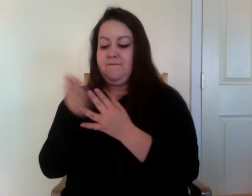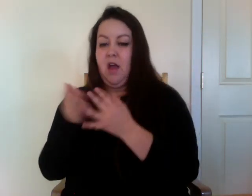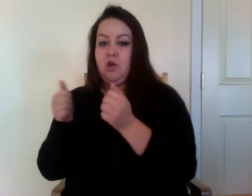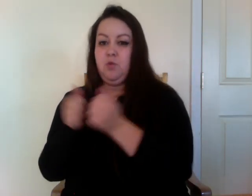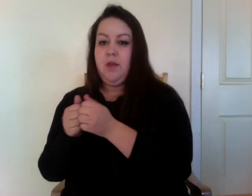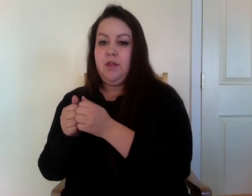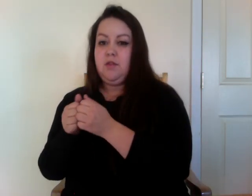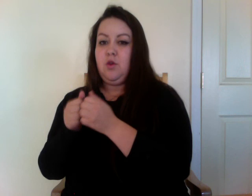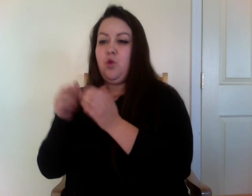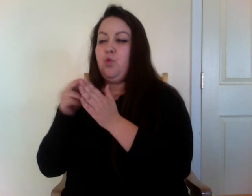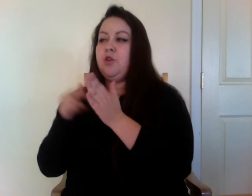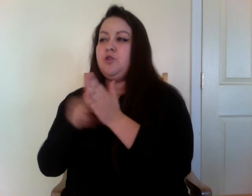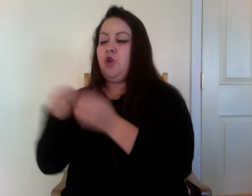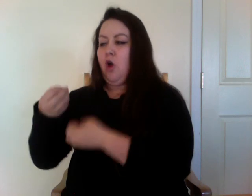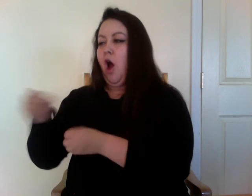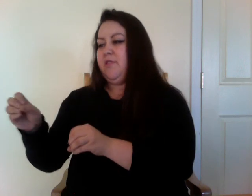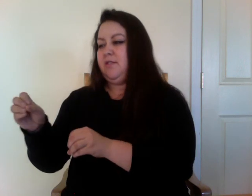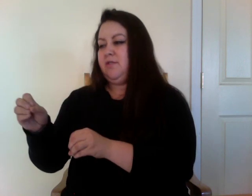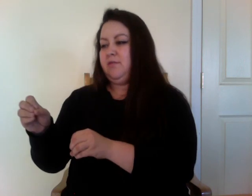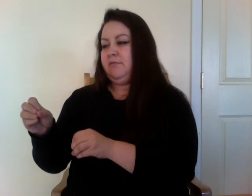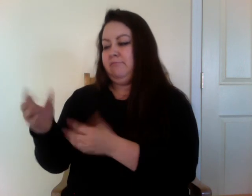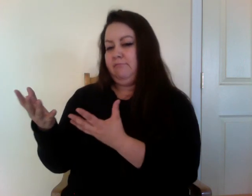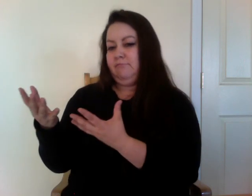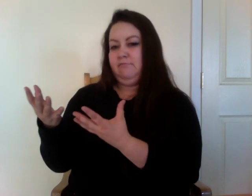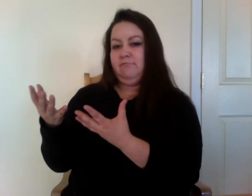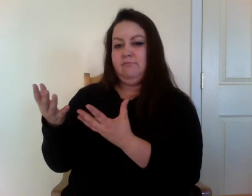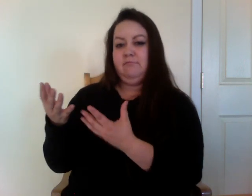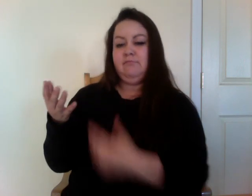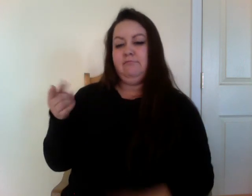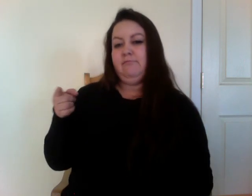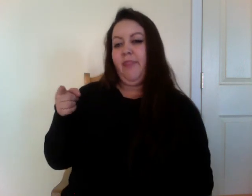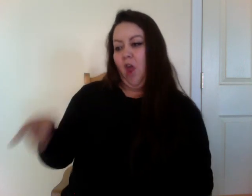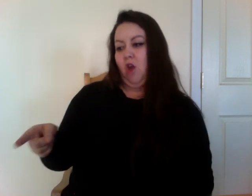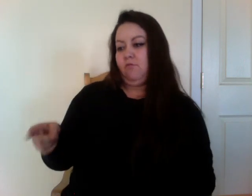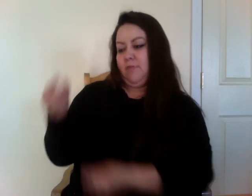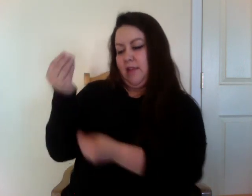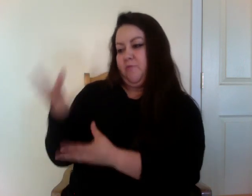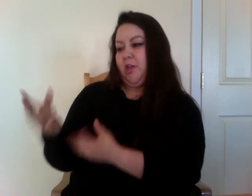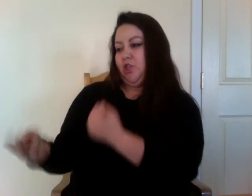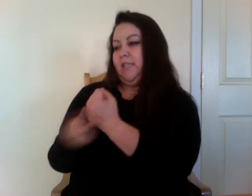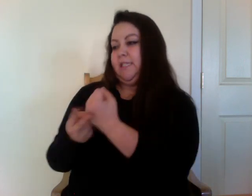Office, whoever the record keeper at the college or university is, so that it's accessible